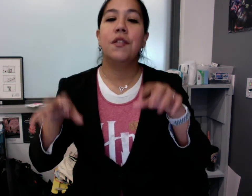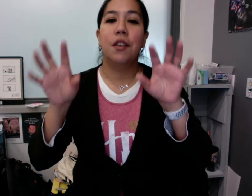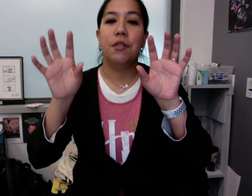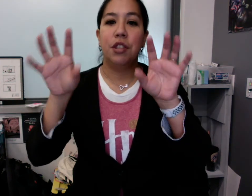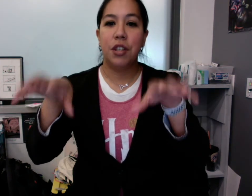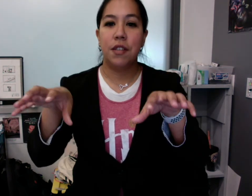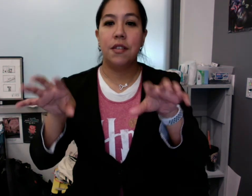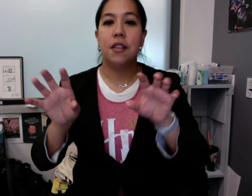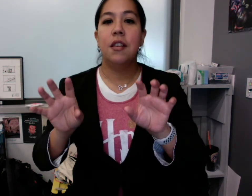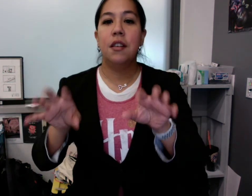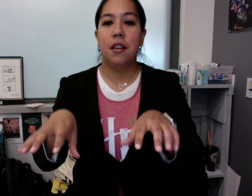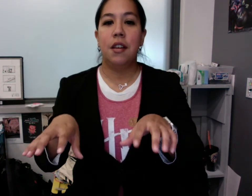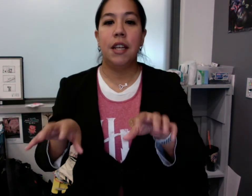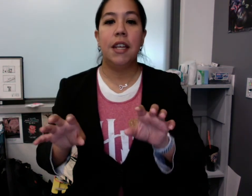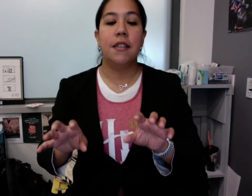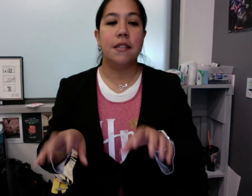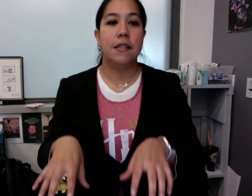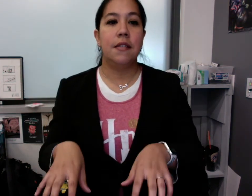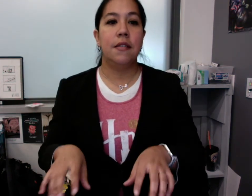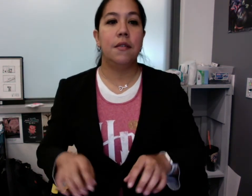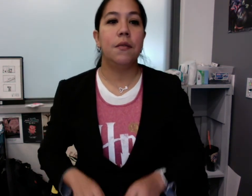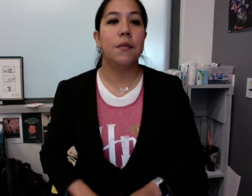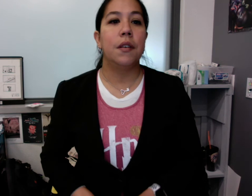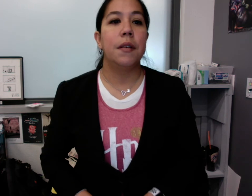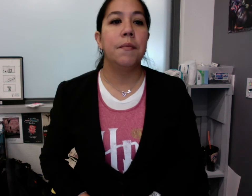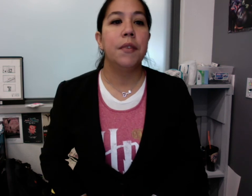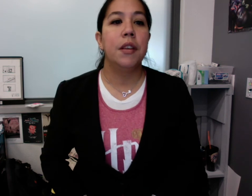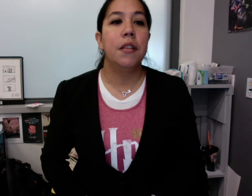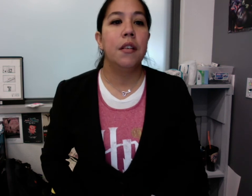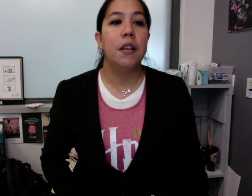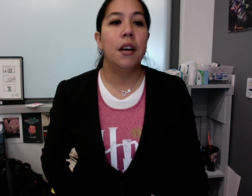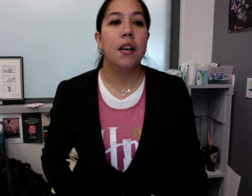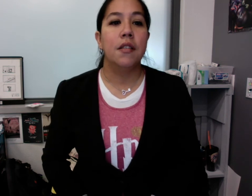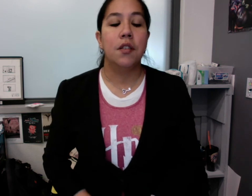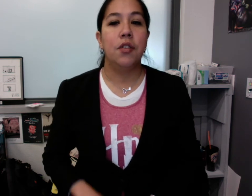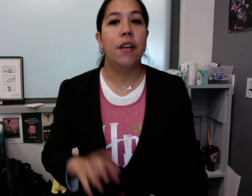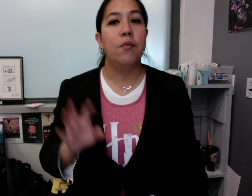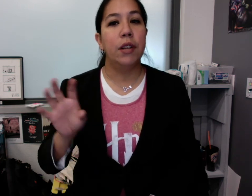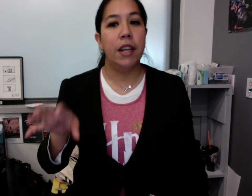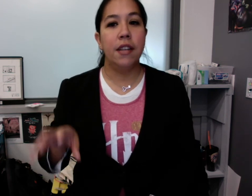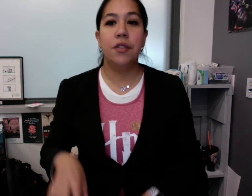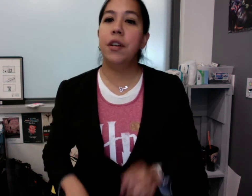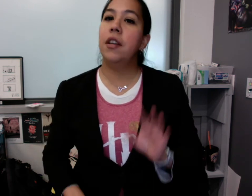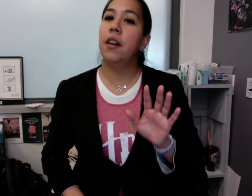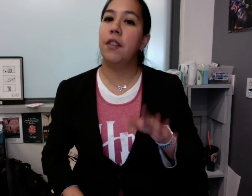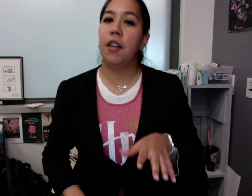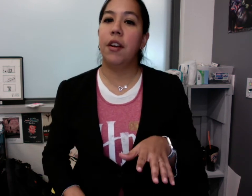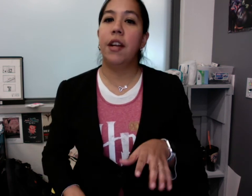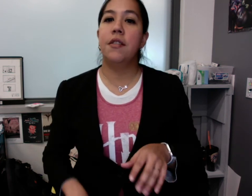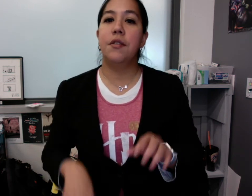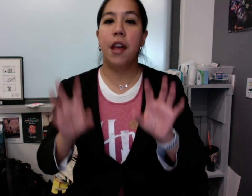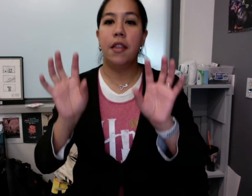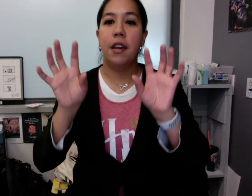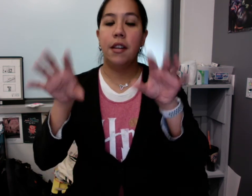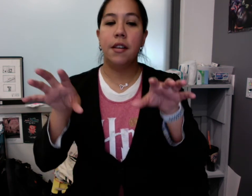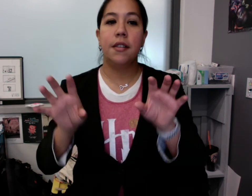it's just hits. Okay. So you have one hand do it, have the other hand do it, and then